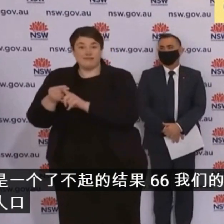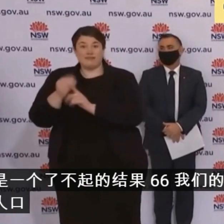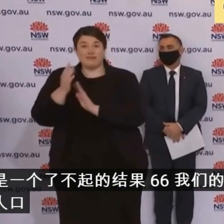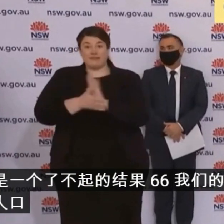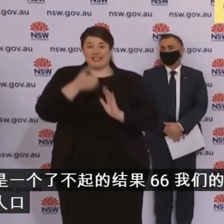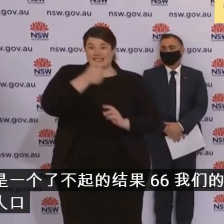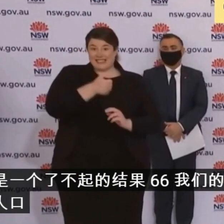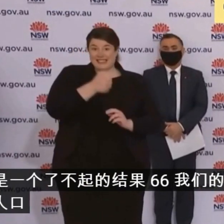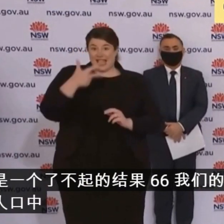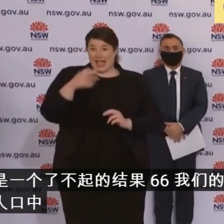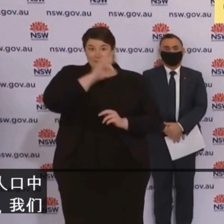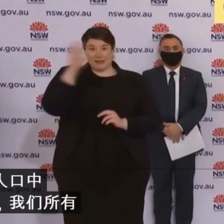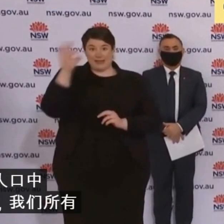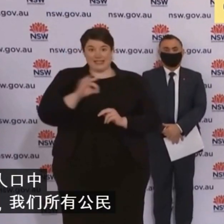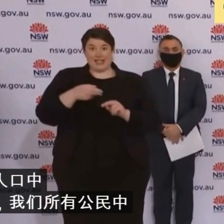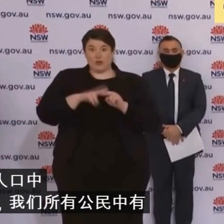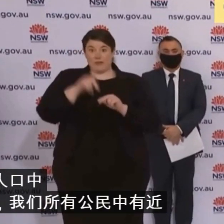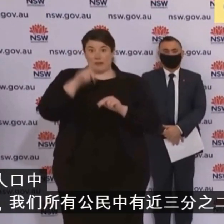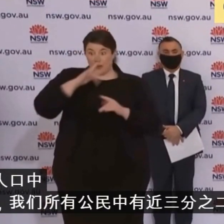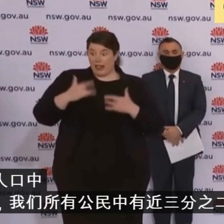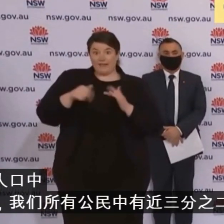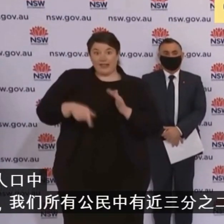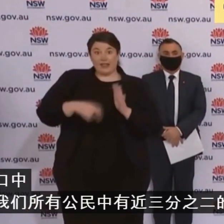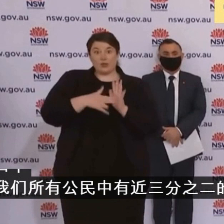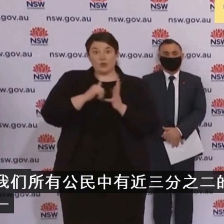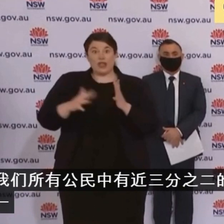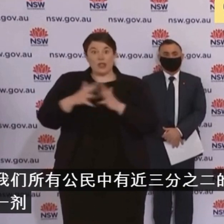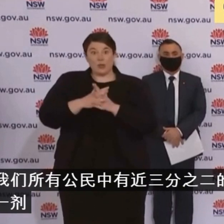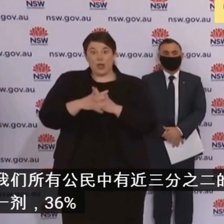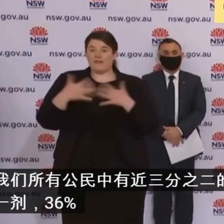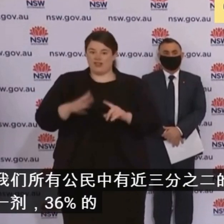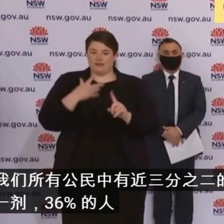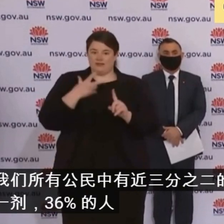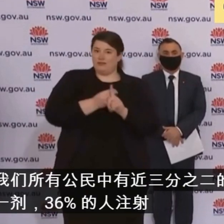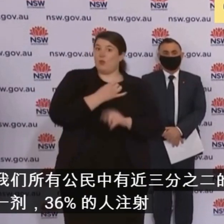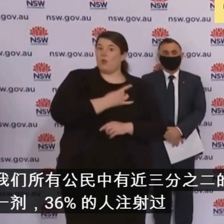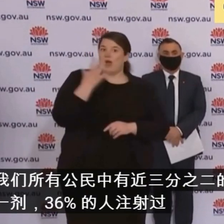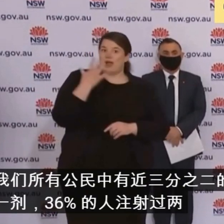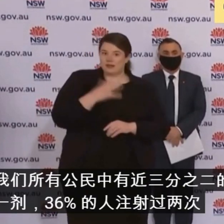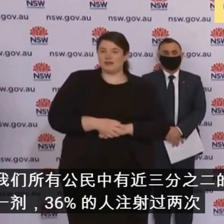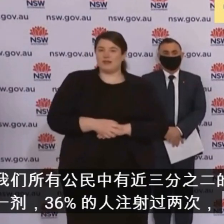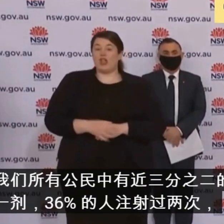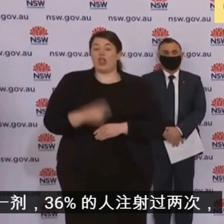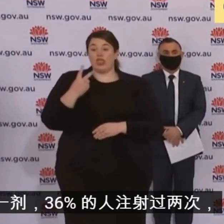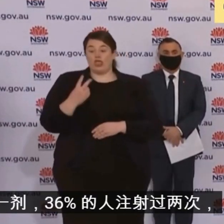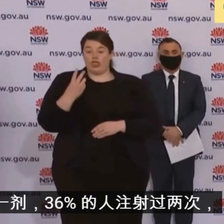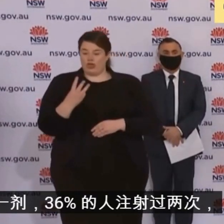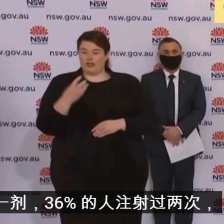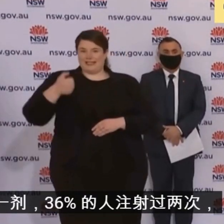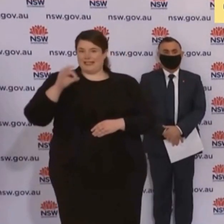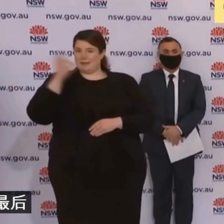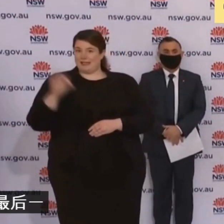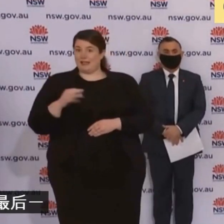population, so nearly two-thirds of all of our citizens, adult population, have had one dose, and 36% have had two